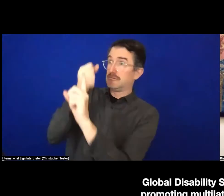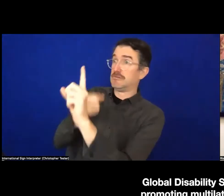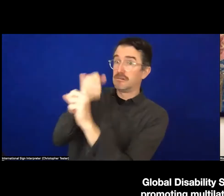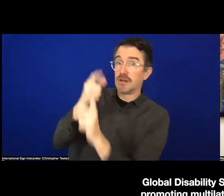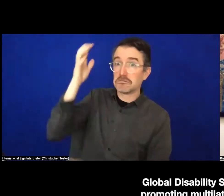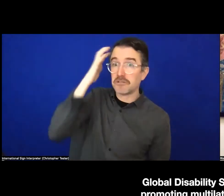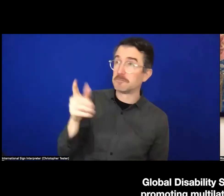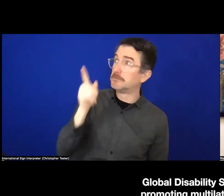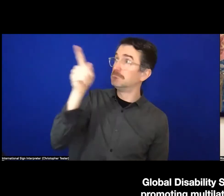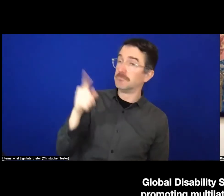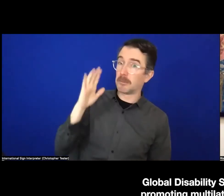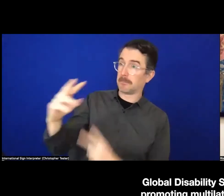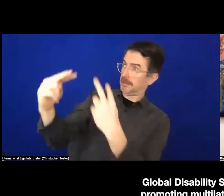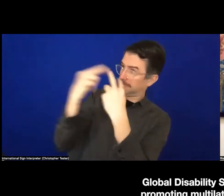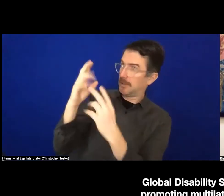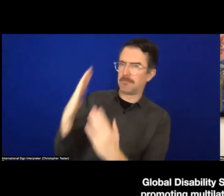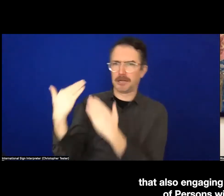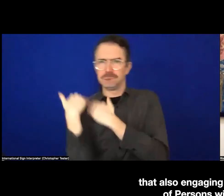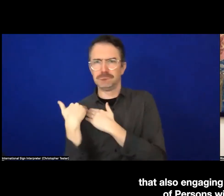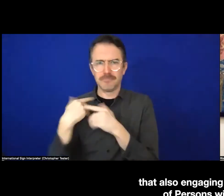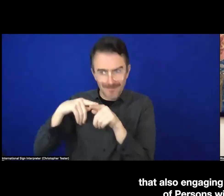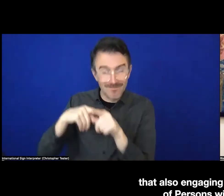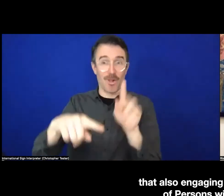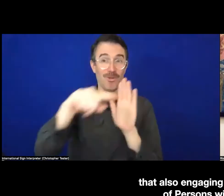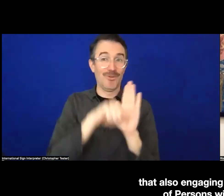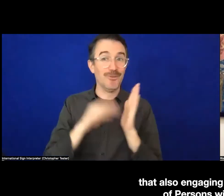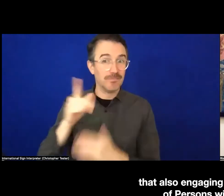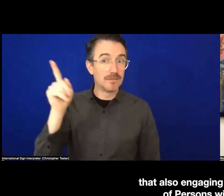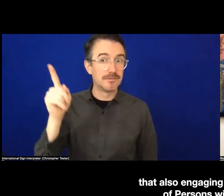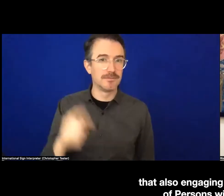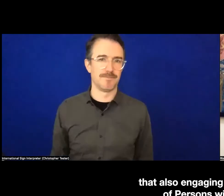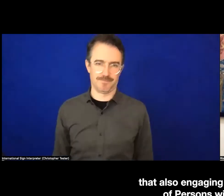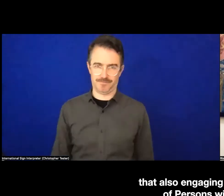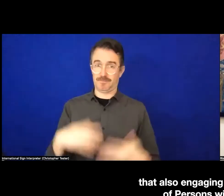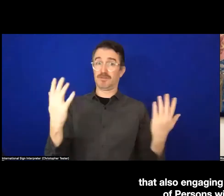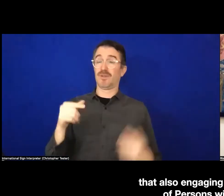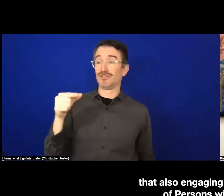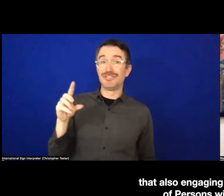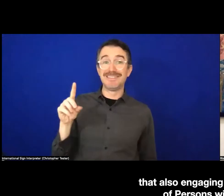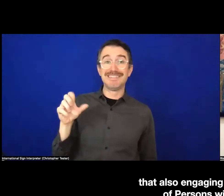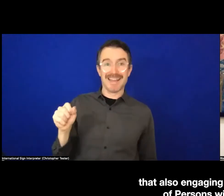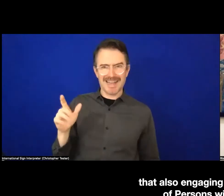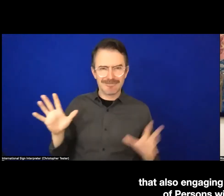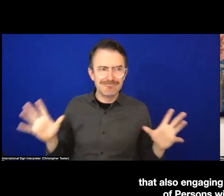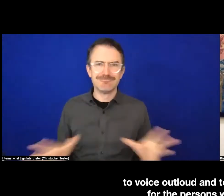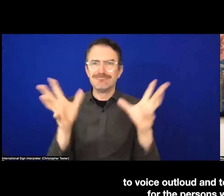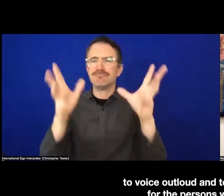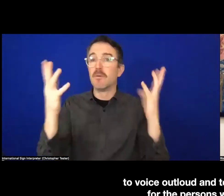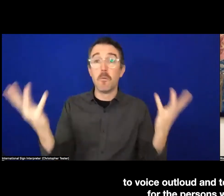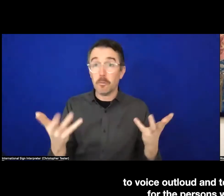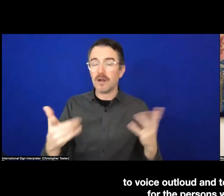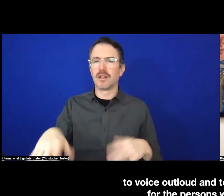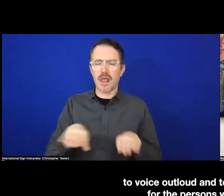Global Disability Summit has been promoting multilateral cooperation that also engaging the Organization of Persons with